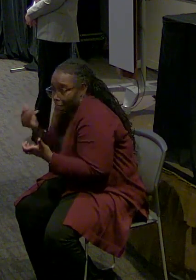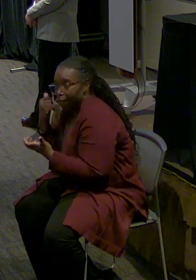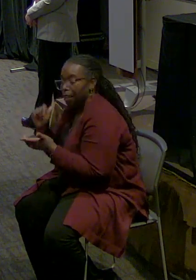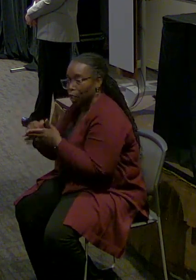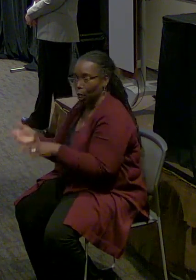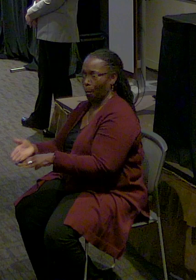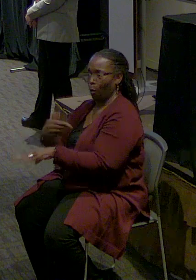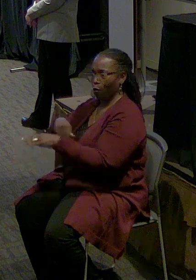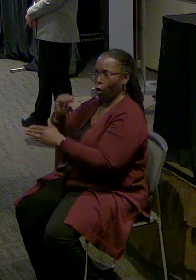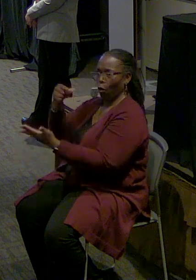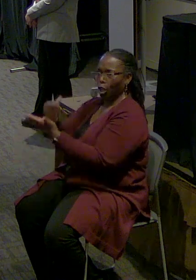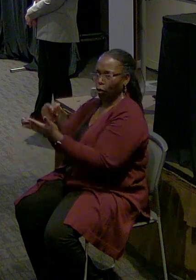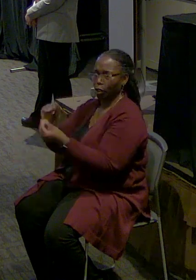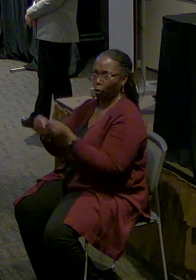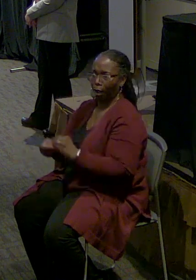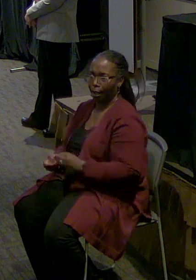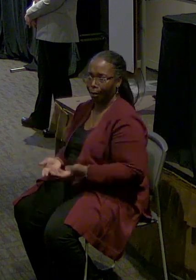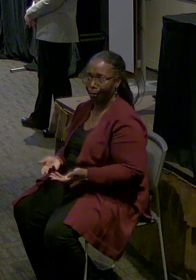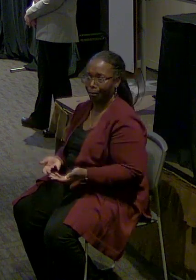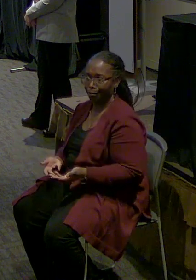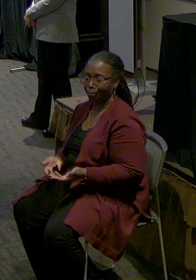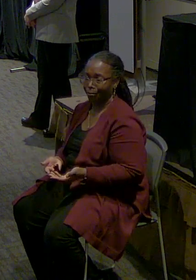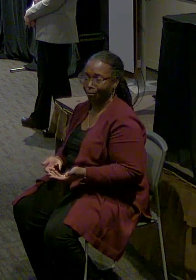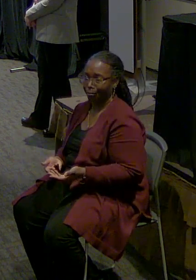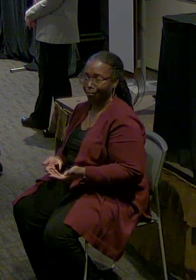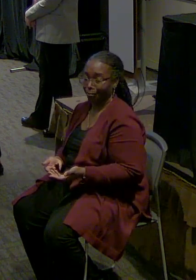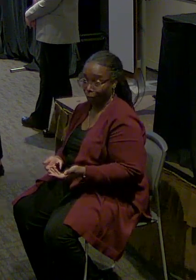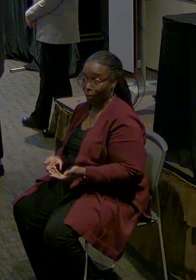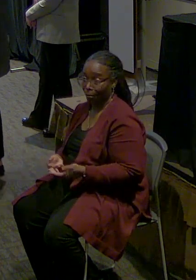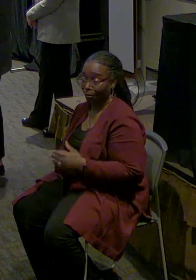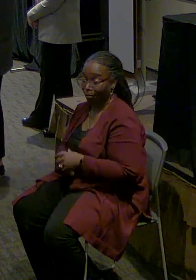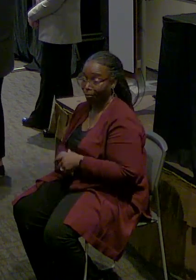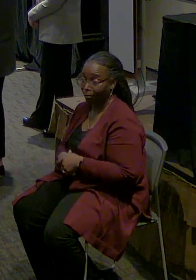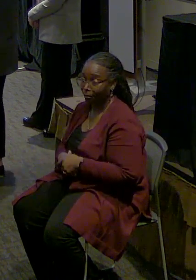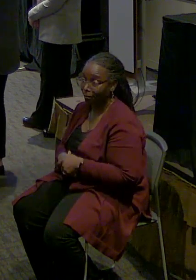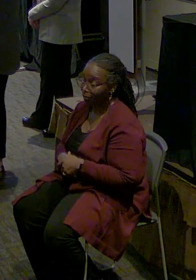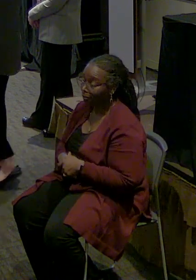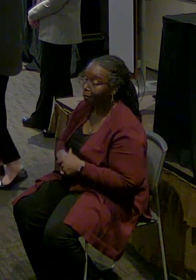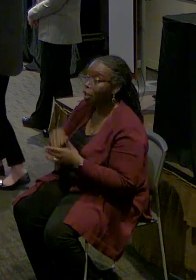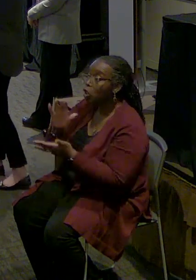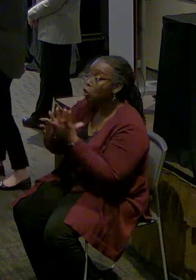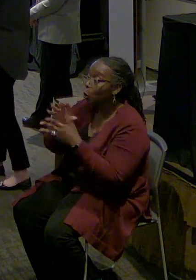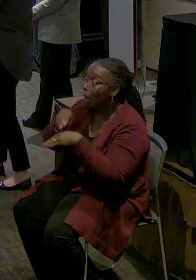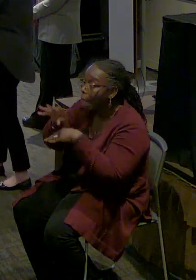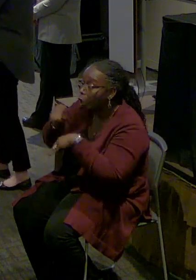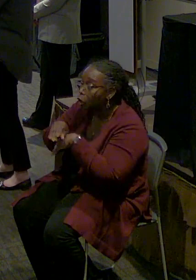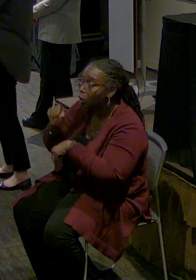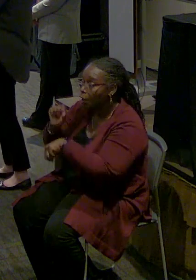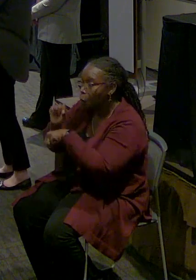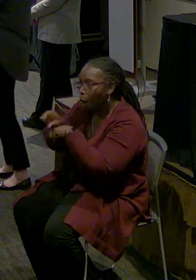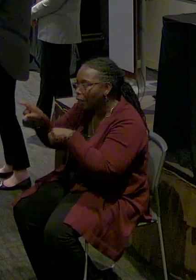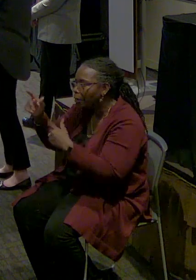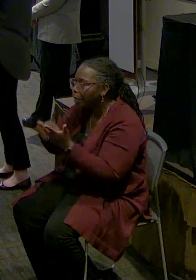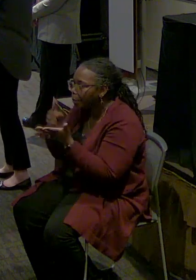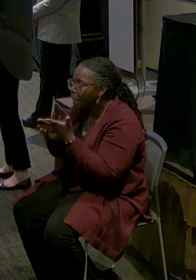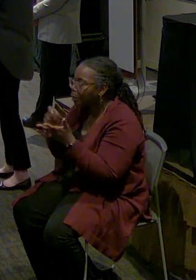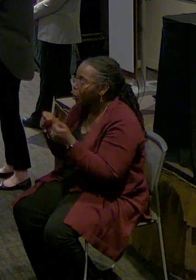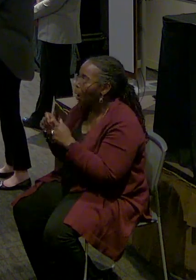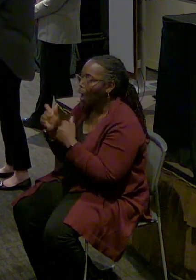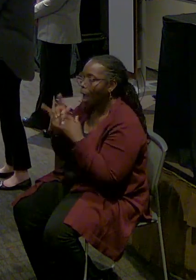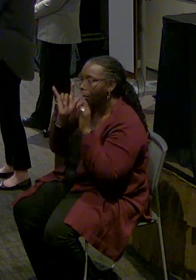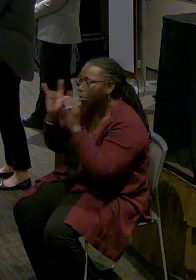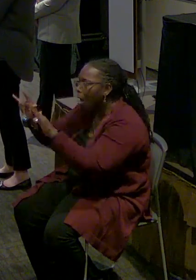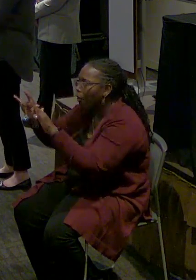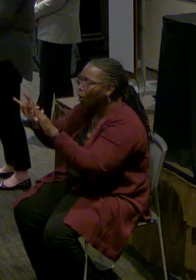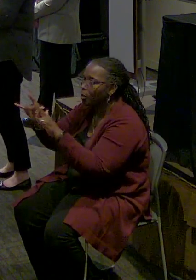going to improve their graduation rate. Okay? School counselors, got to work on them sometimes too. Love our school